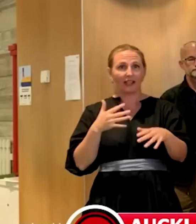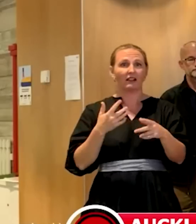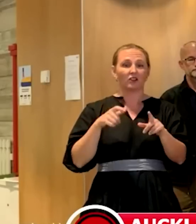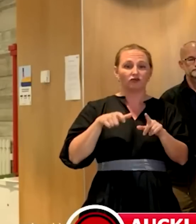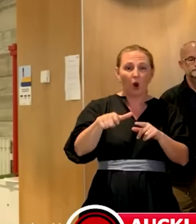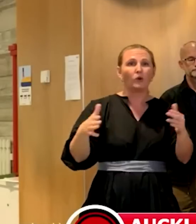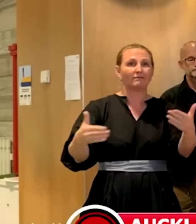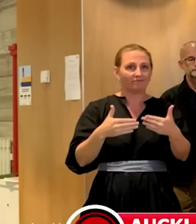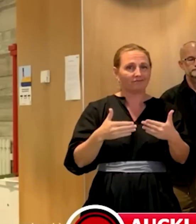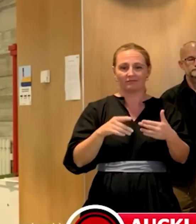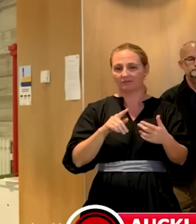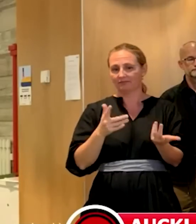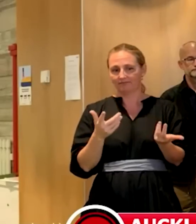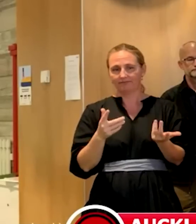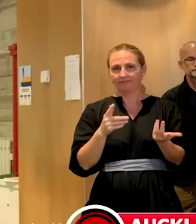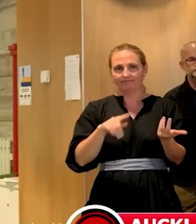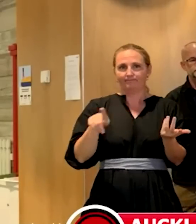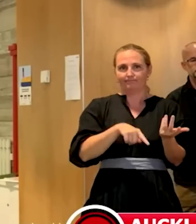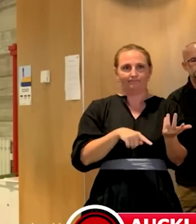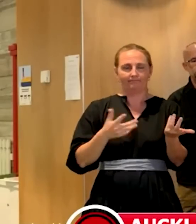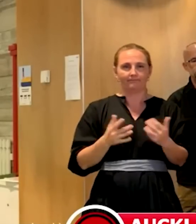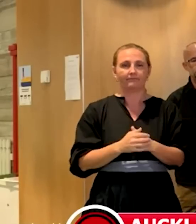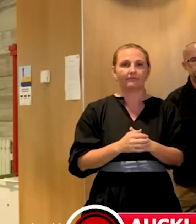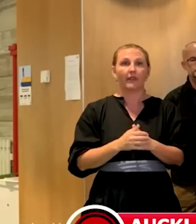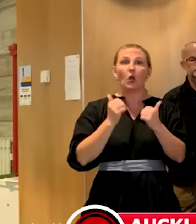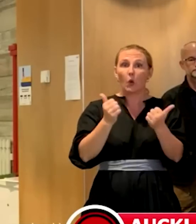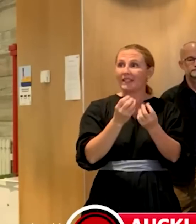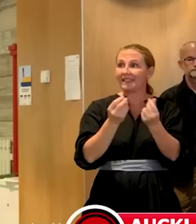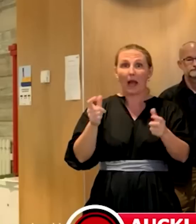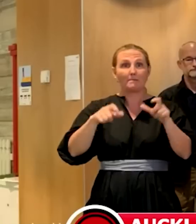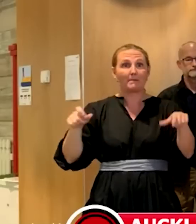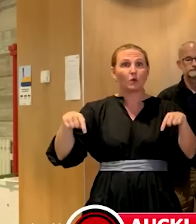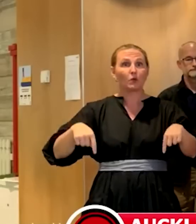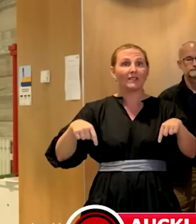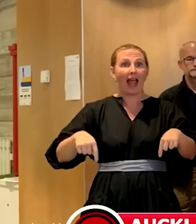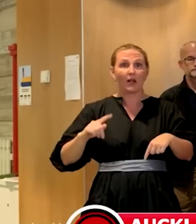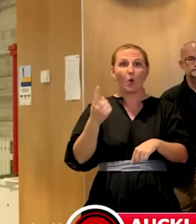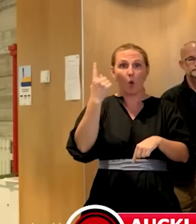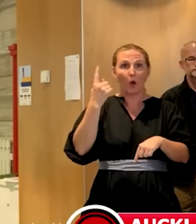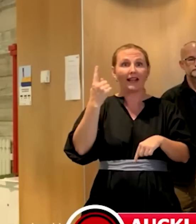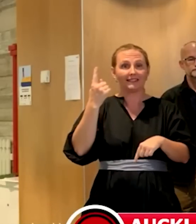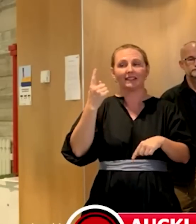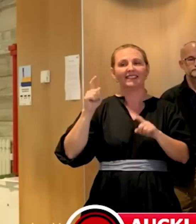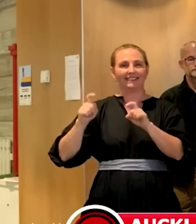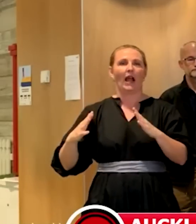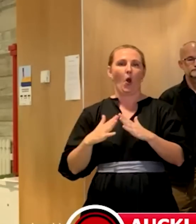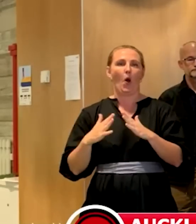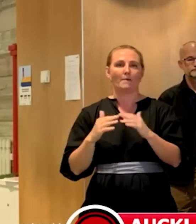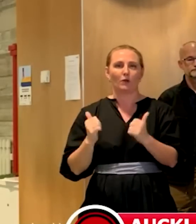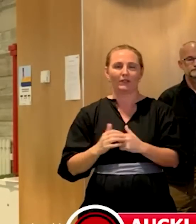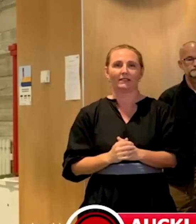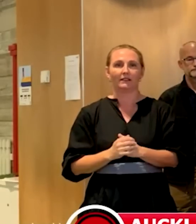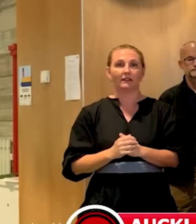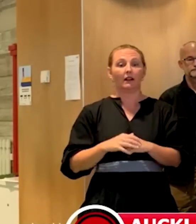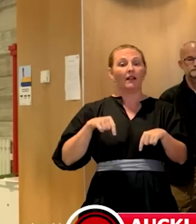It's been great to see today that Tamaki Makaurau took the advice to stay home. We saw lower than usual traffic volumes